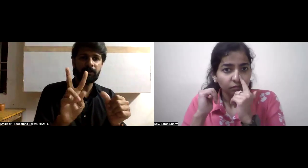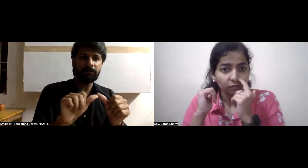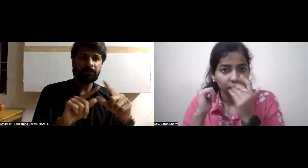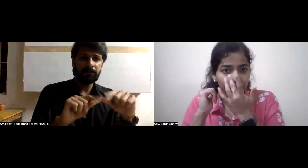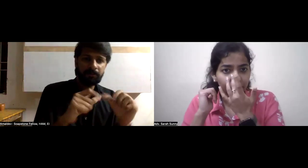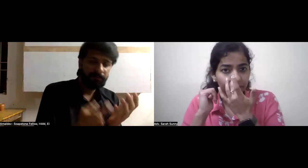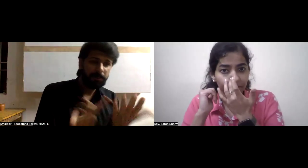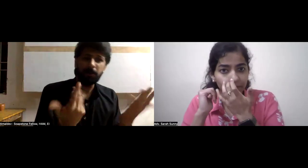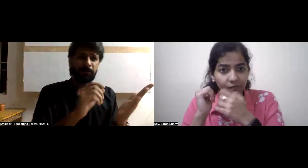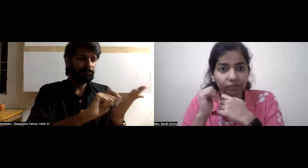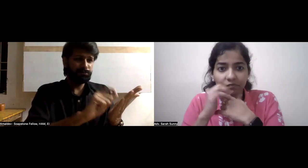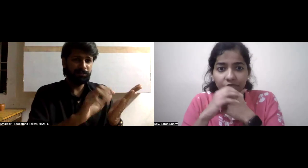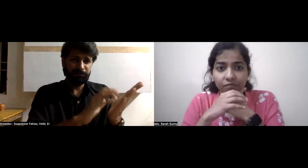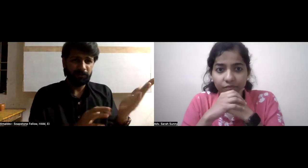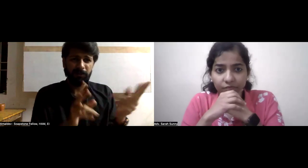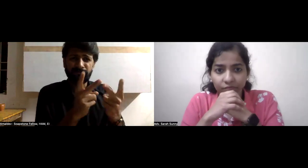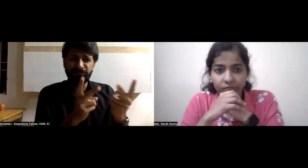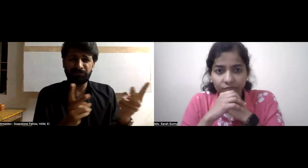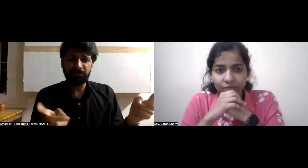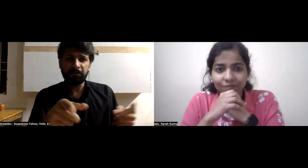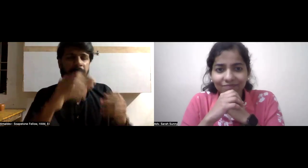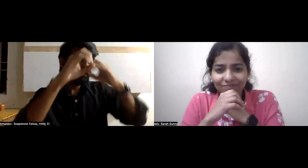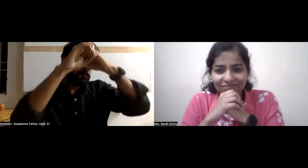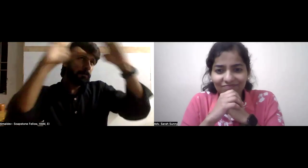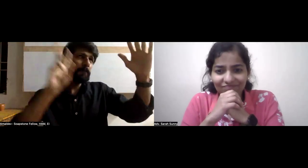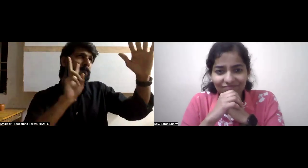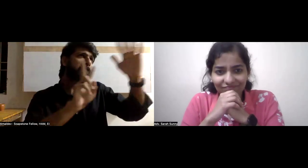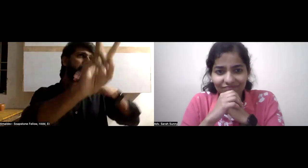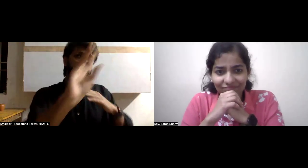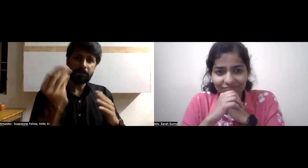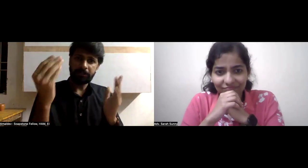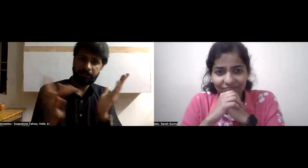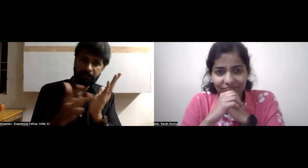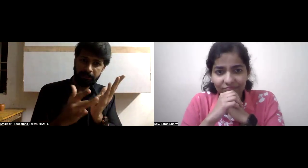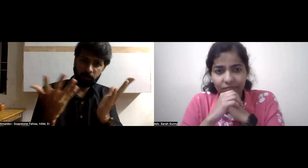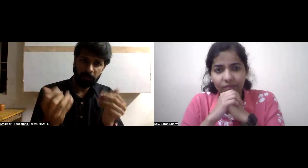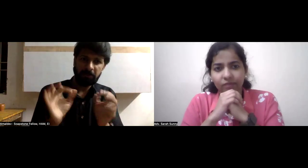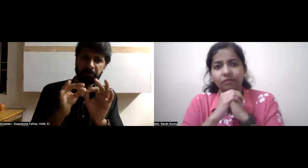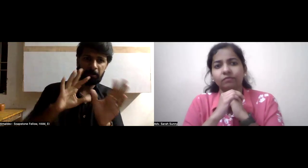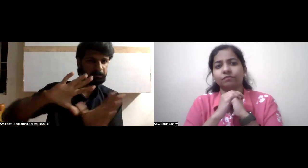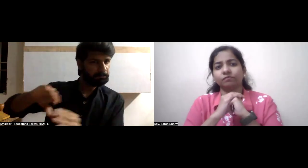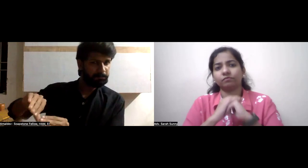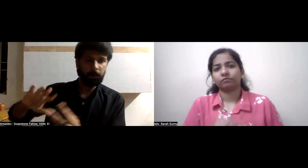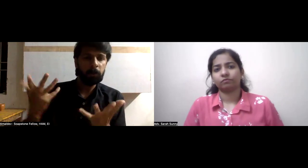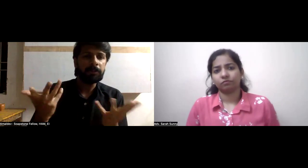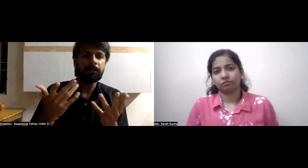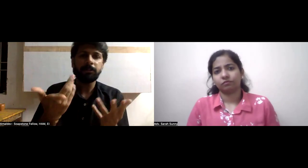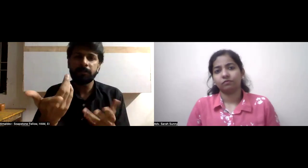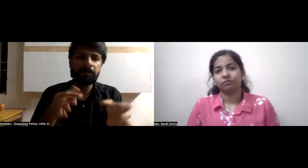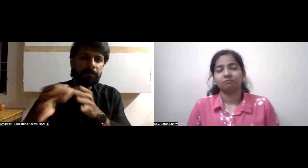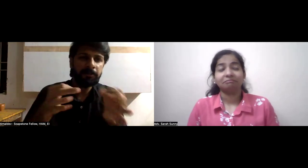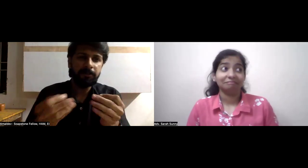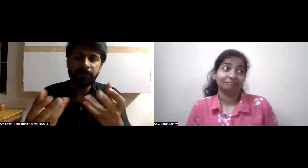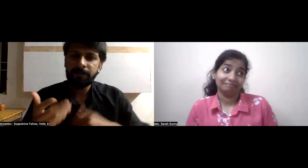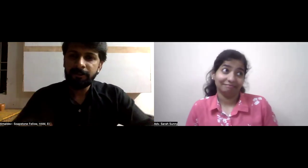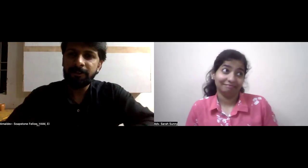future, do you think technology will help? And like you said, there's the written mode of communication, but do you